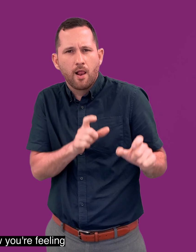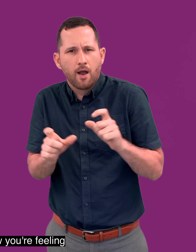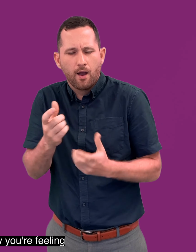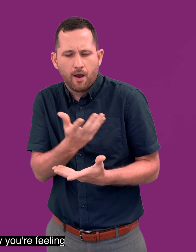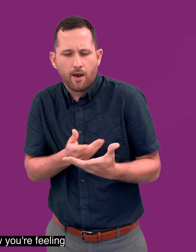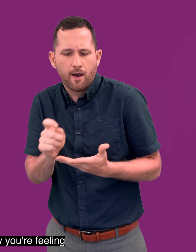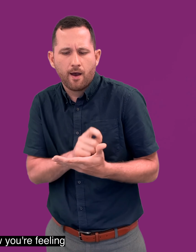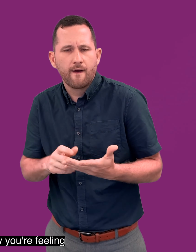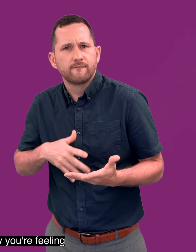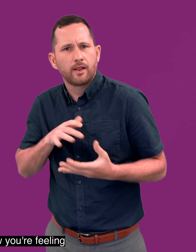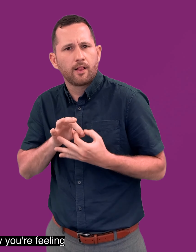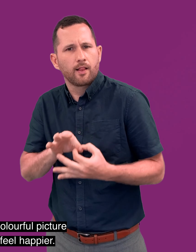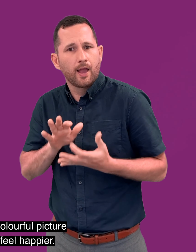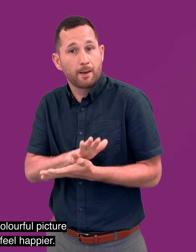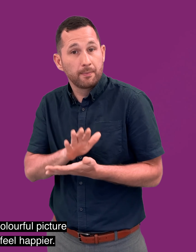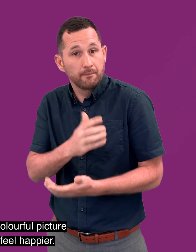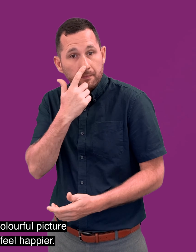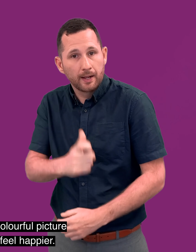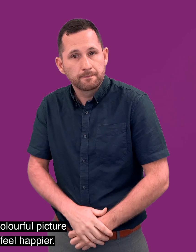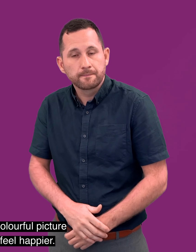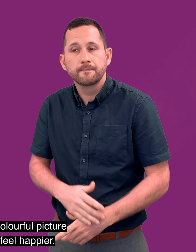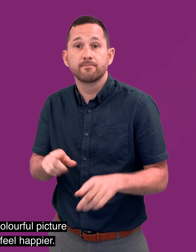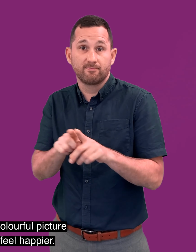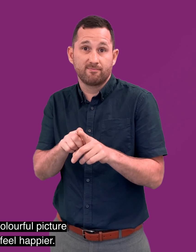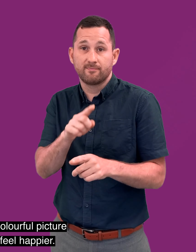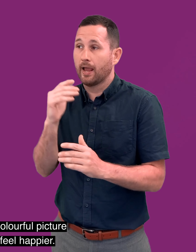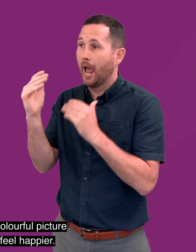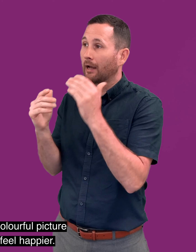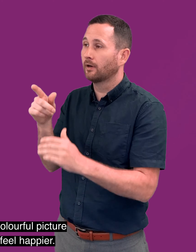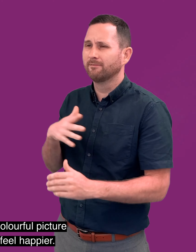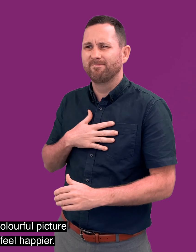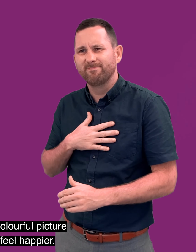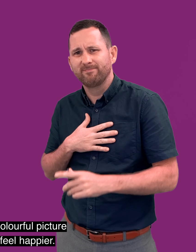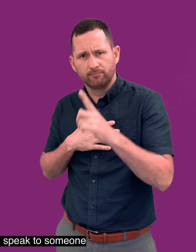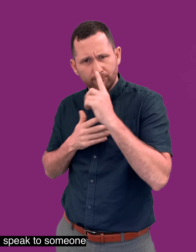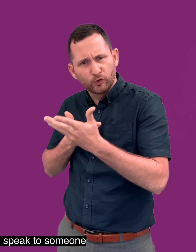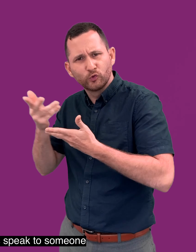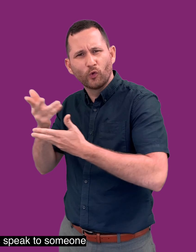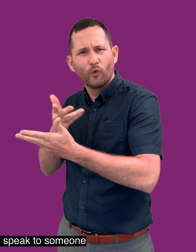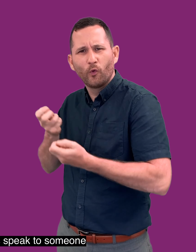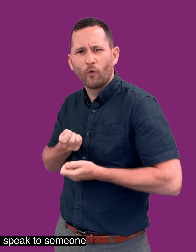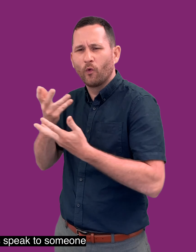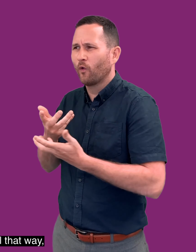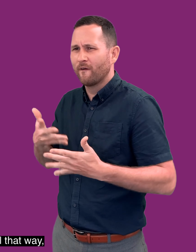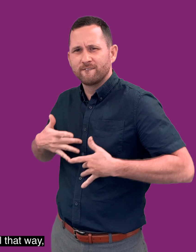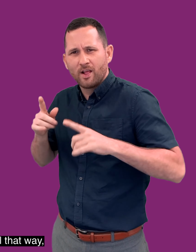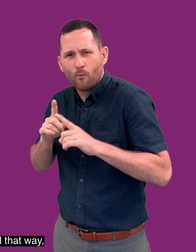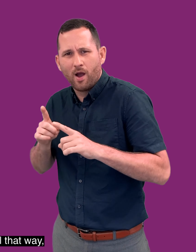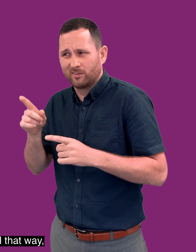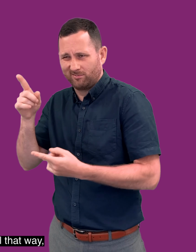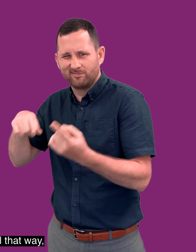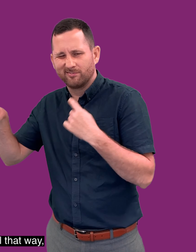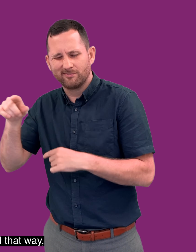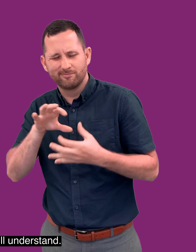you're feeling and create a colourful picture to help you feel happier. You should always speak to someone if you feel that way, and